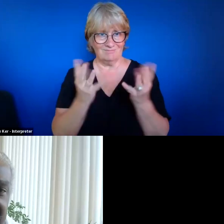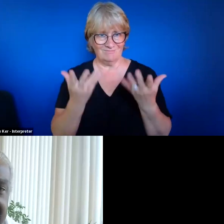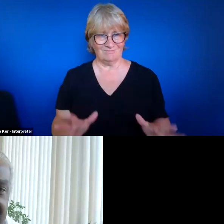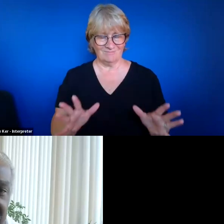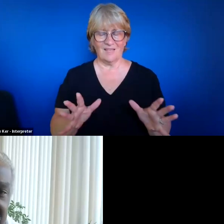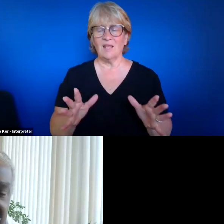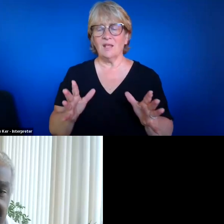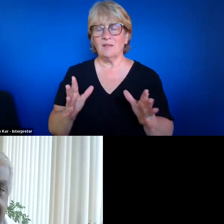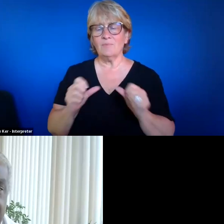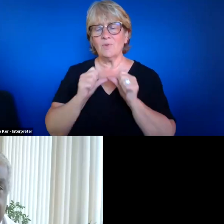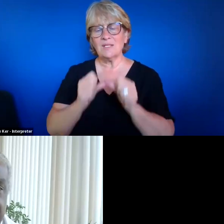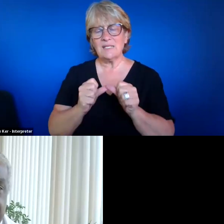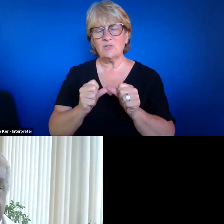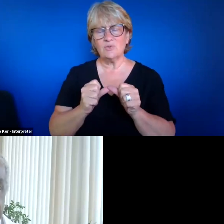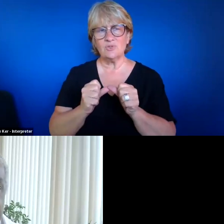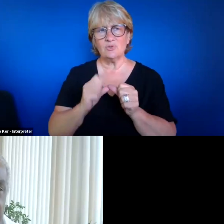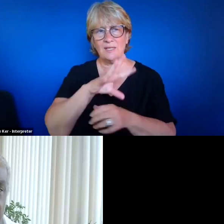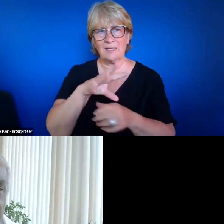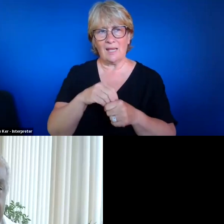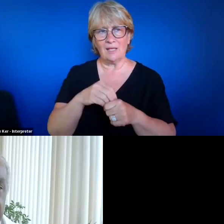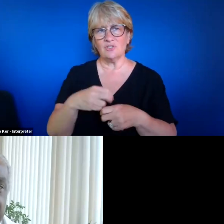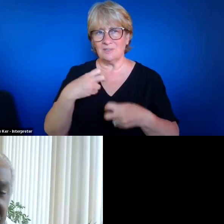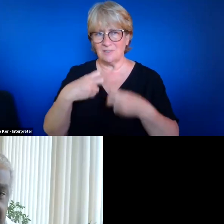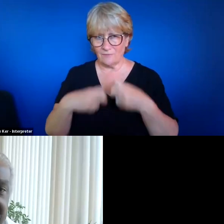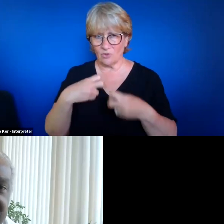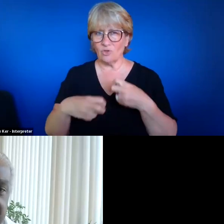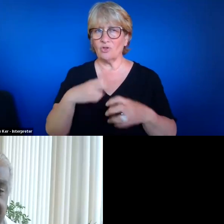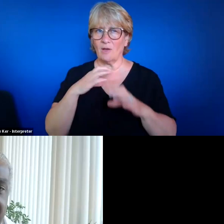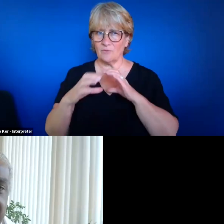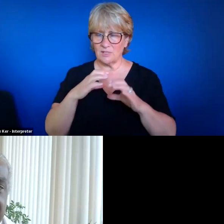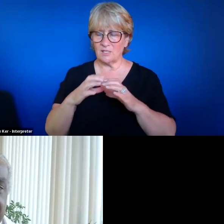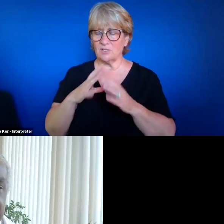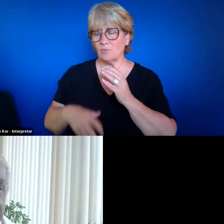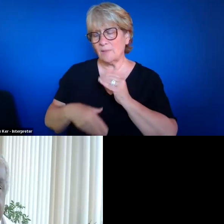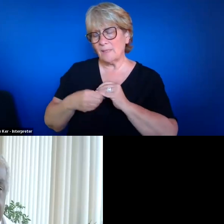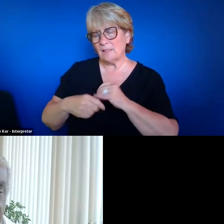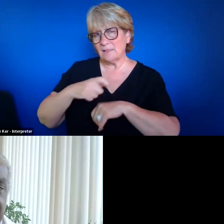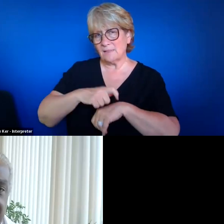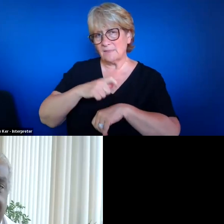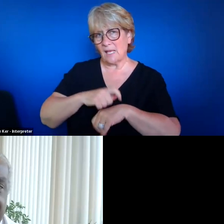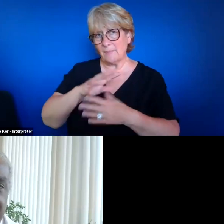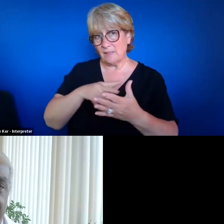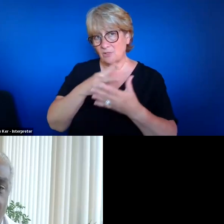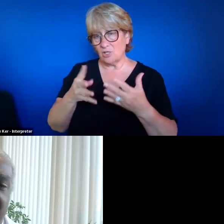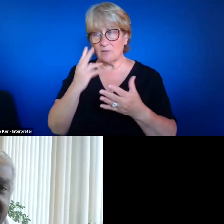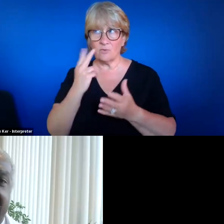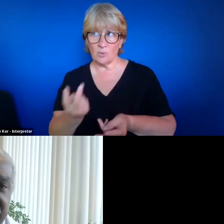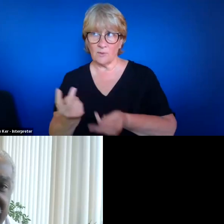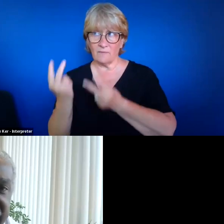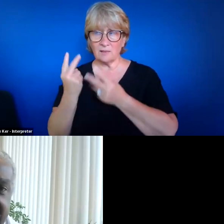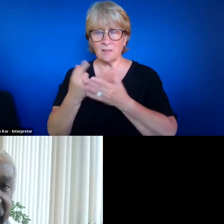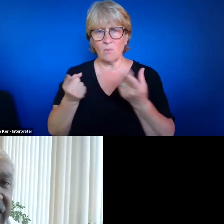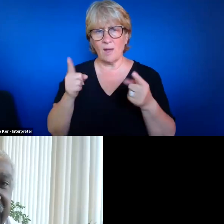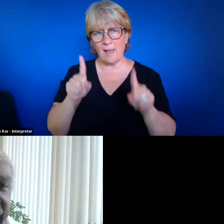to engage in difficult conversations, we will have to build in some time in the agenda for reflecting on what